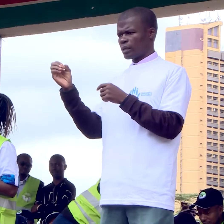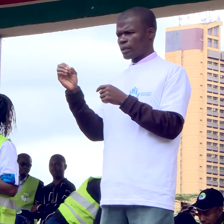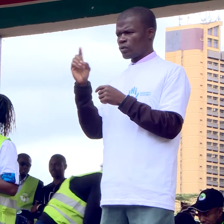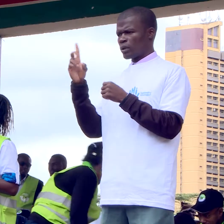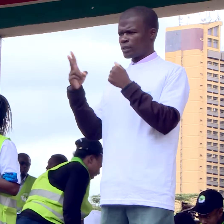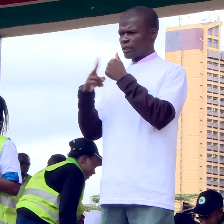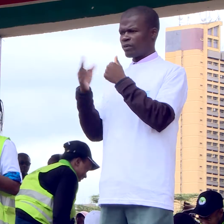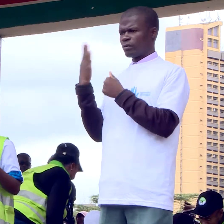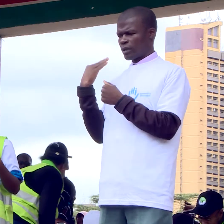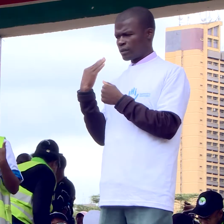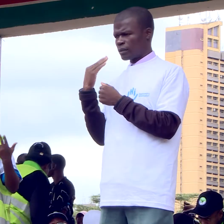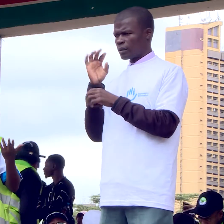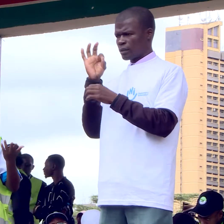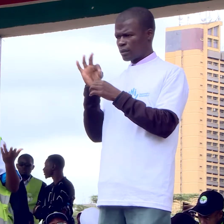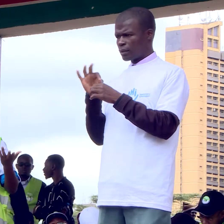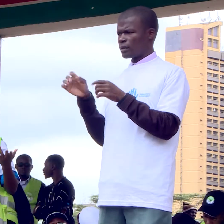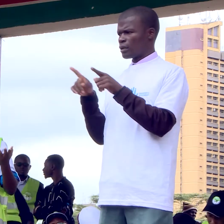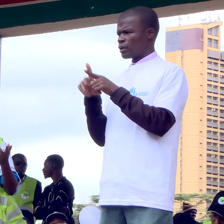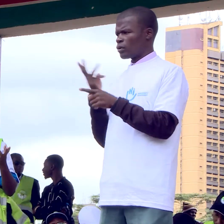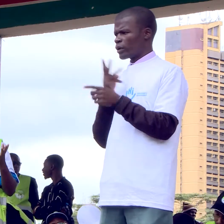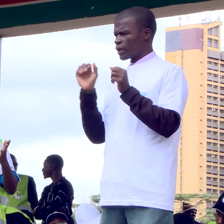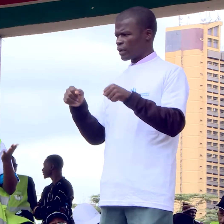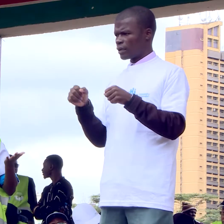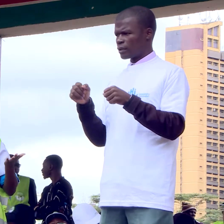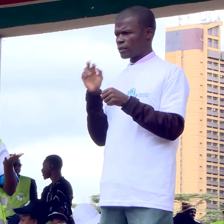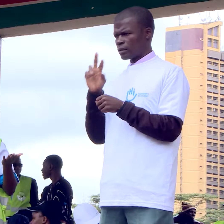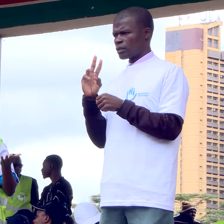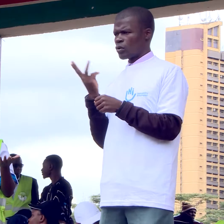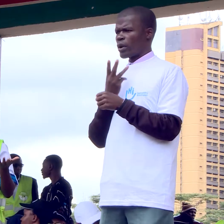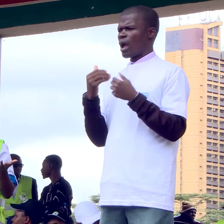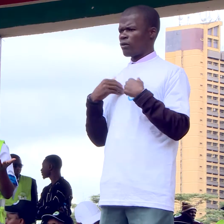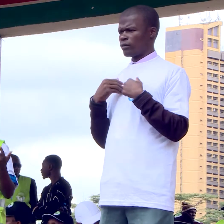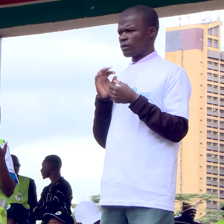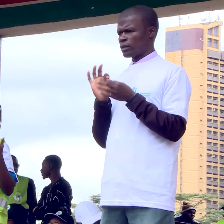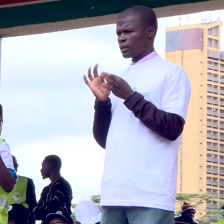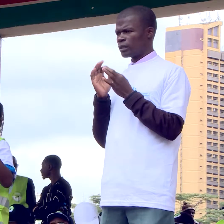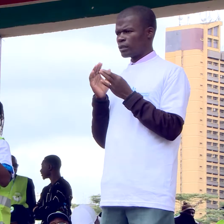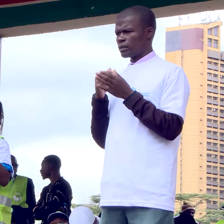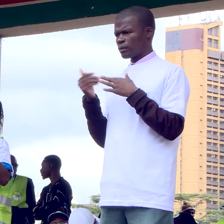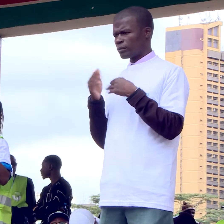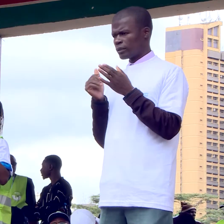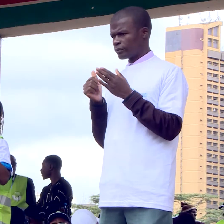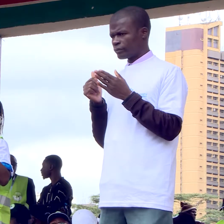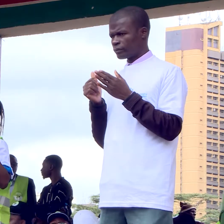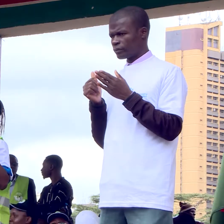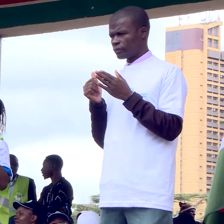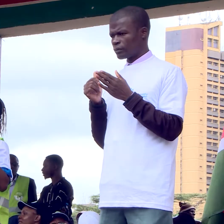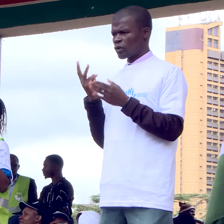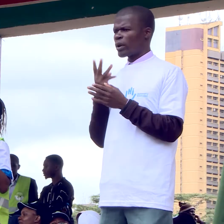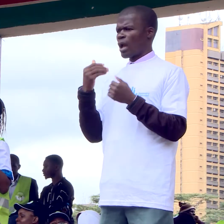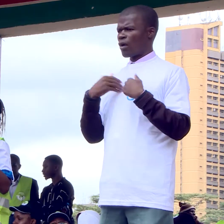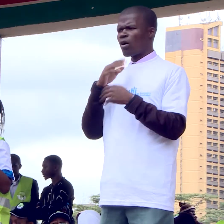elections. And as you can see, we are here with the sign language interpreter. We have all